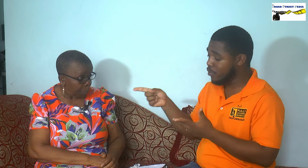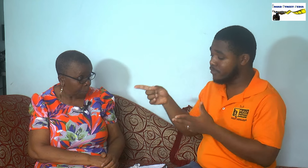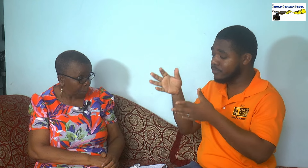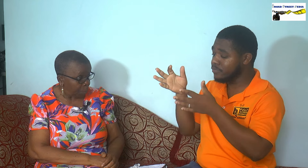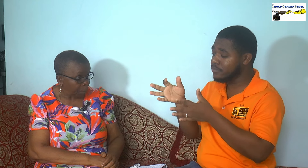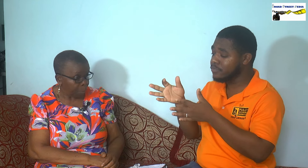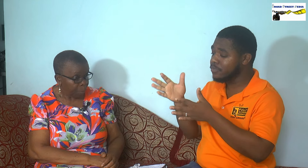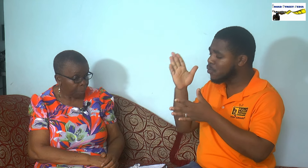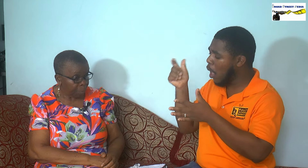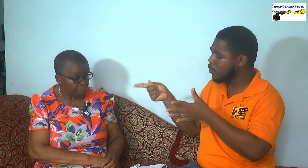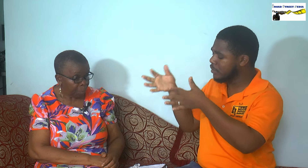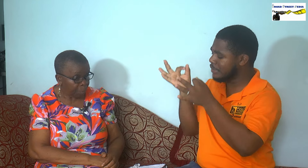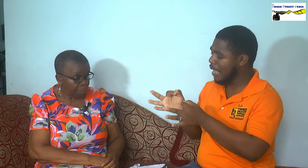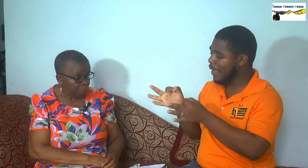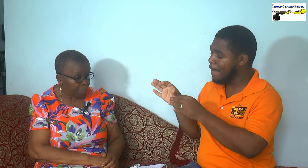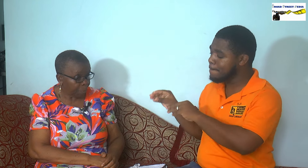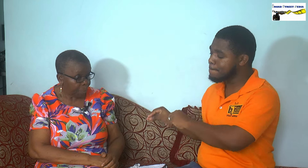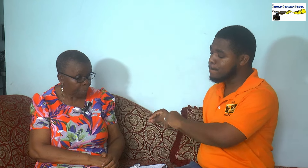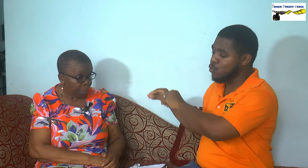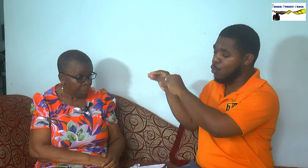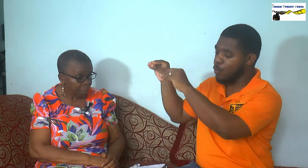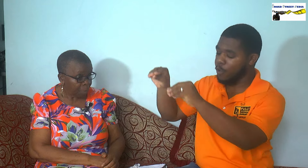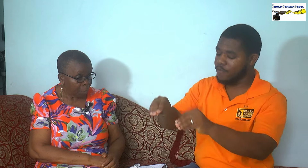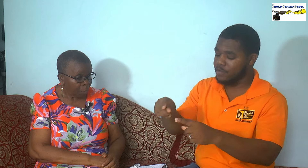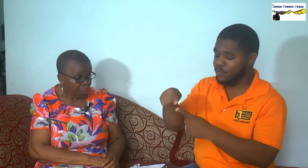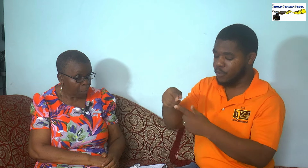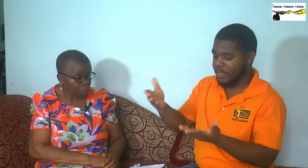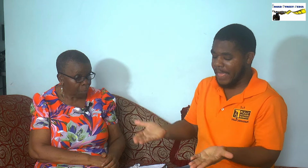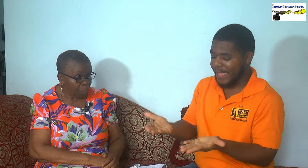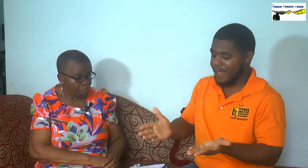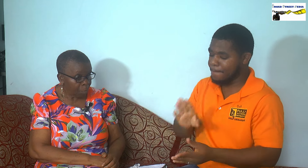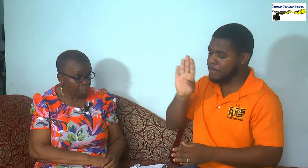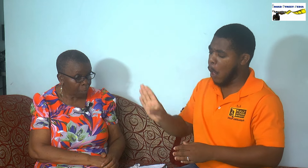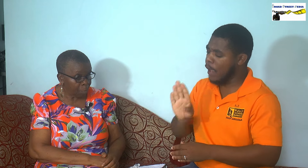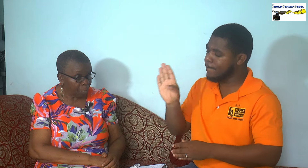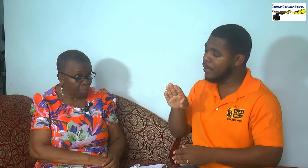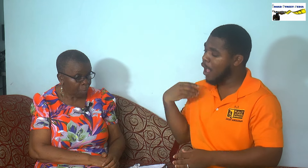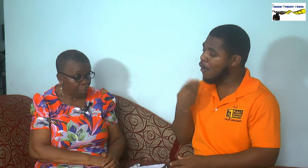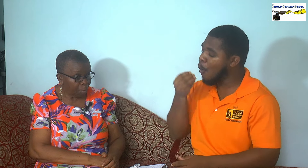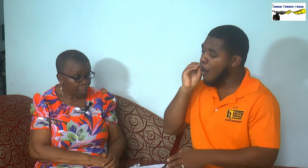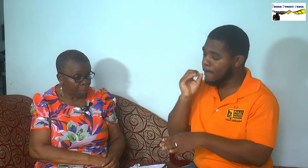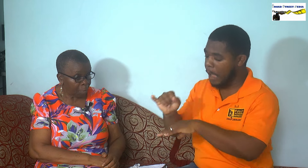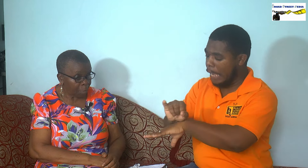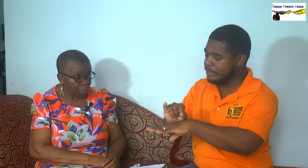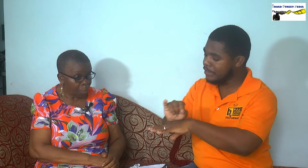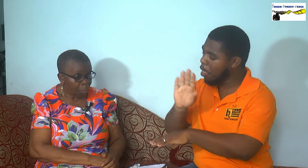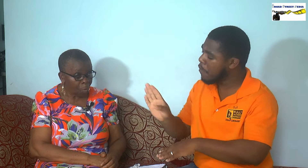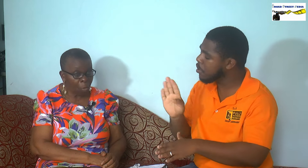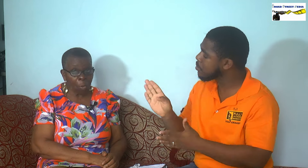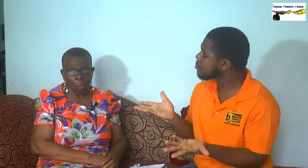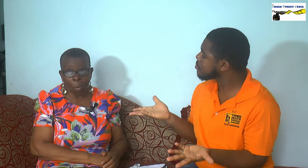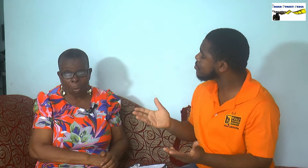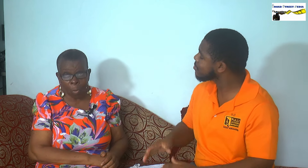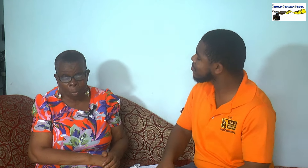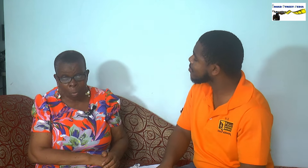And then, why did you decide to come to Barbados, to move to Barbados, island?